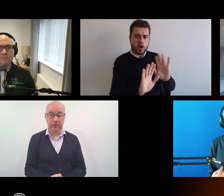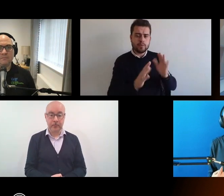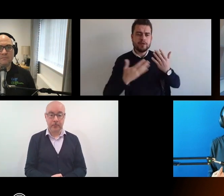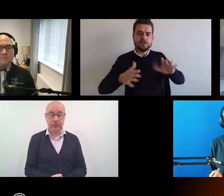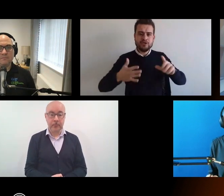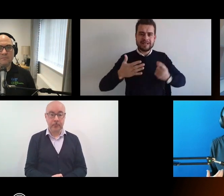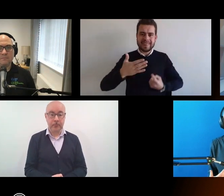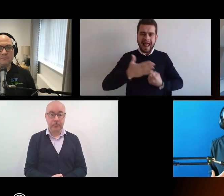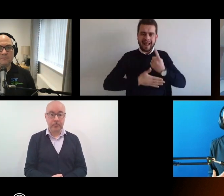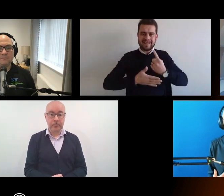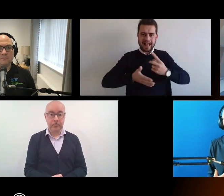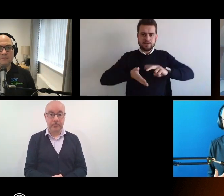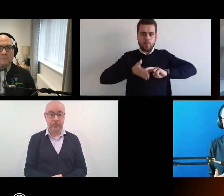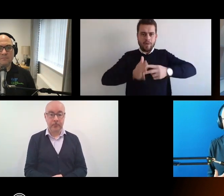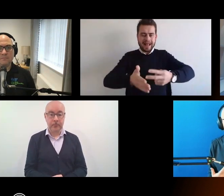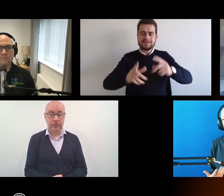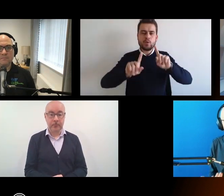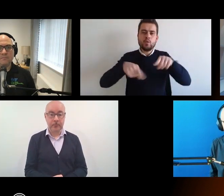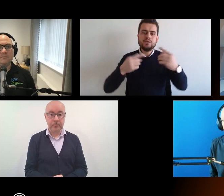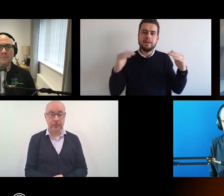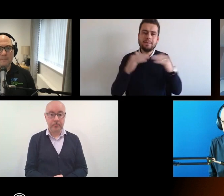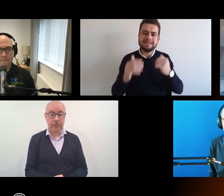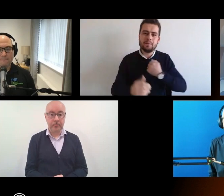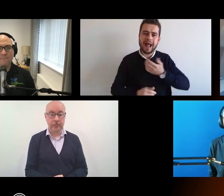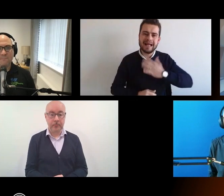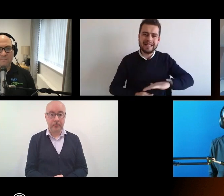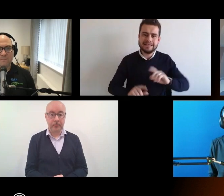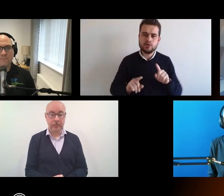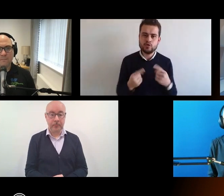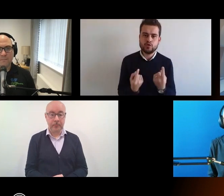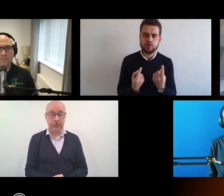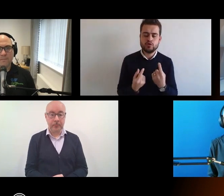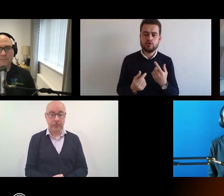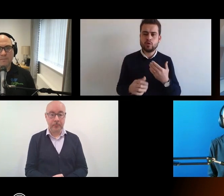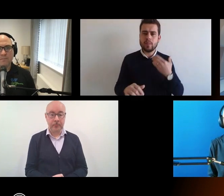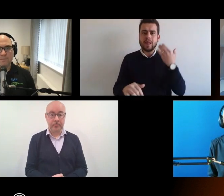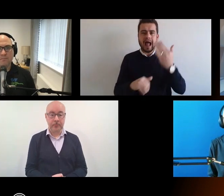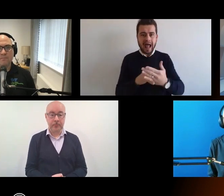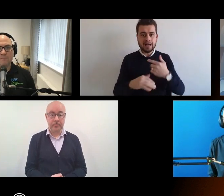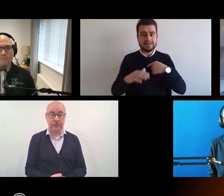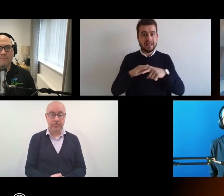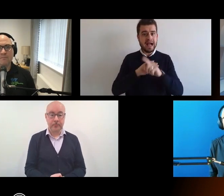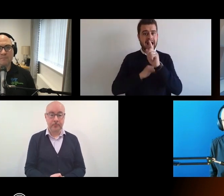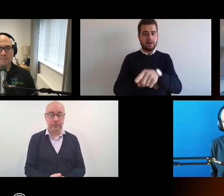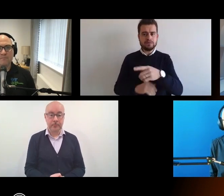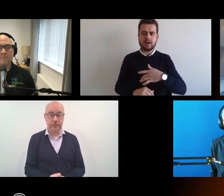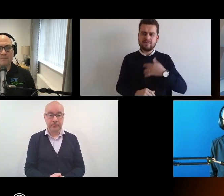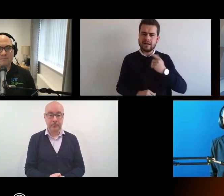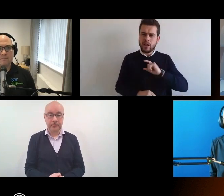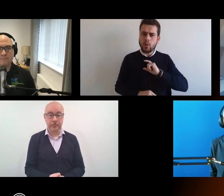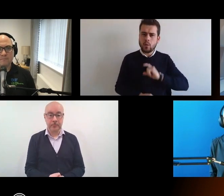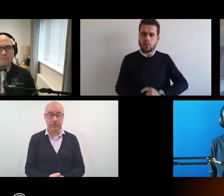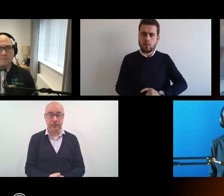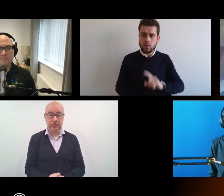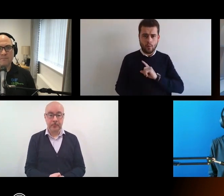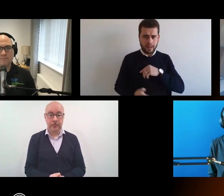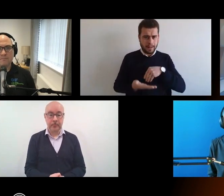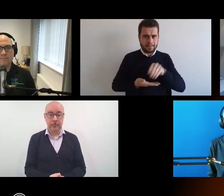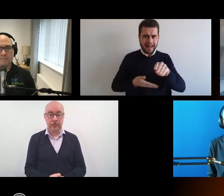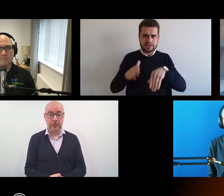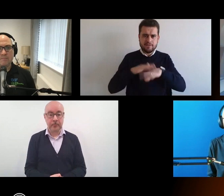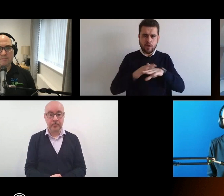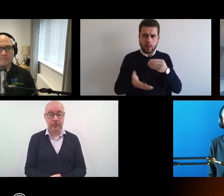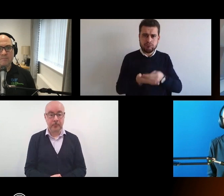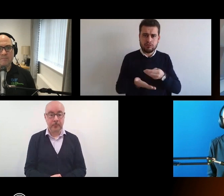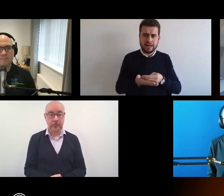of course they couldn't communicate with me. It wasn't their fault, but the event organizer hadn't met my needs or their needs to be able to communicate with